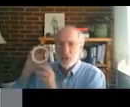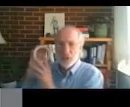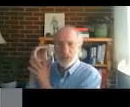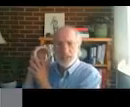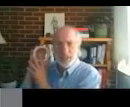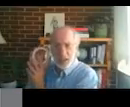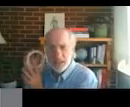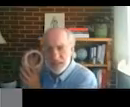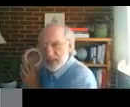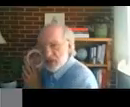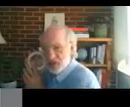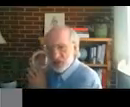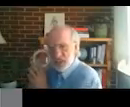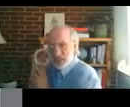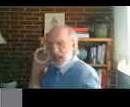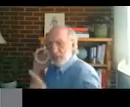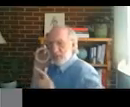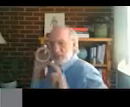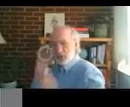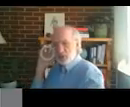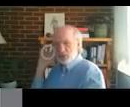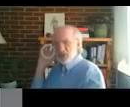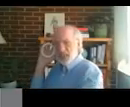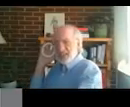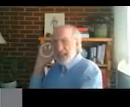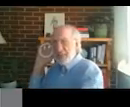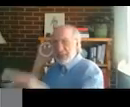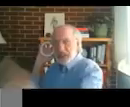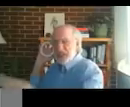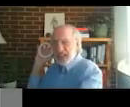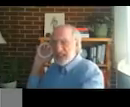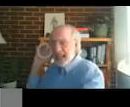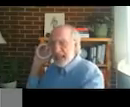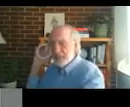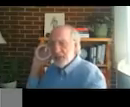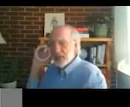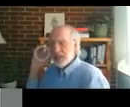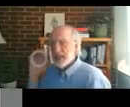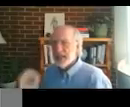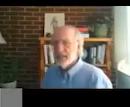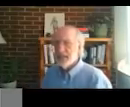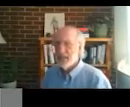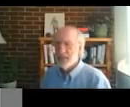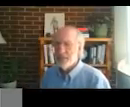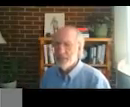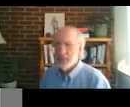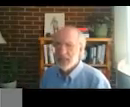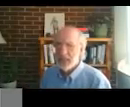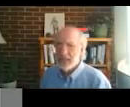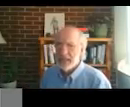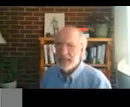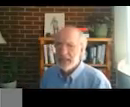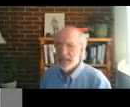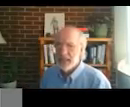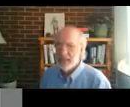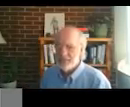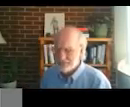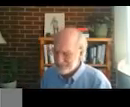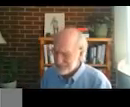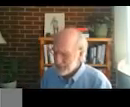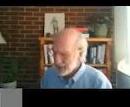teacher will hold up the tape like this, and she'll say, say tape, say tape. And